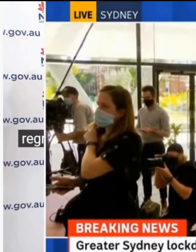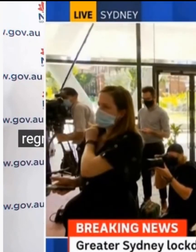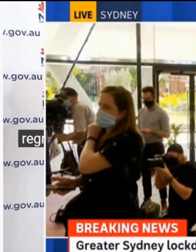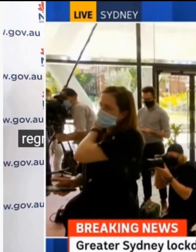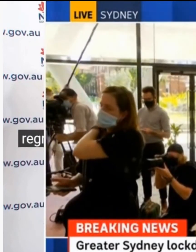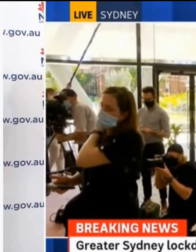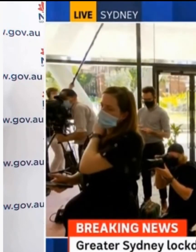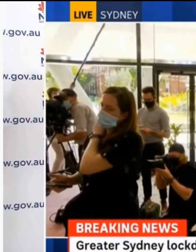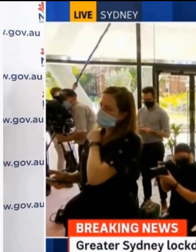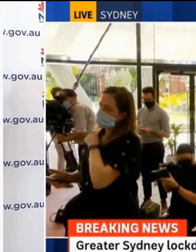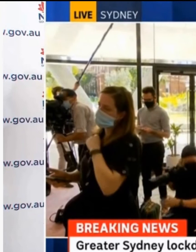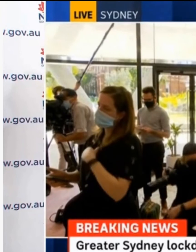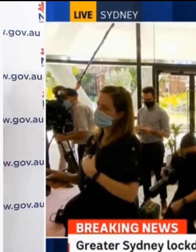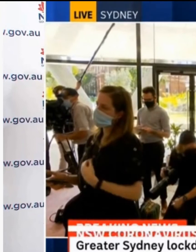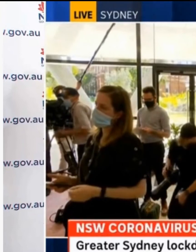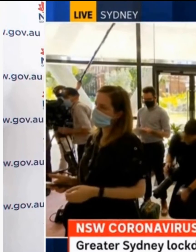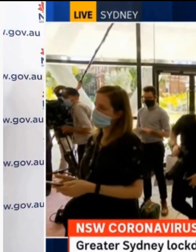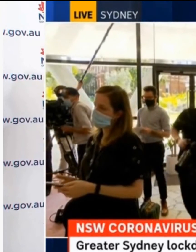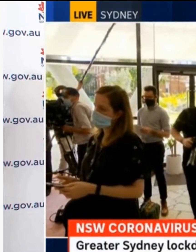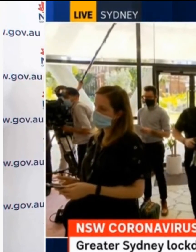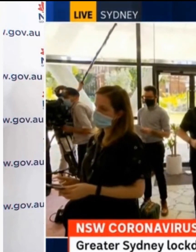notice, and is Randwick one of them, given that party in Maroubra?